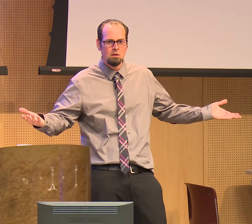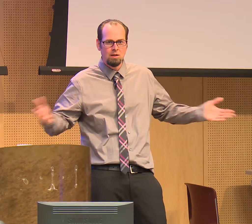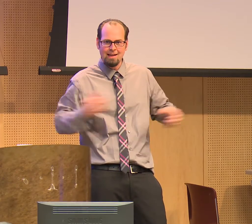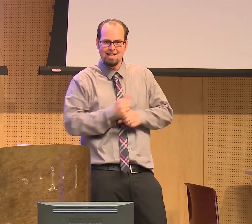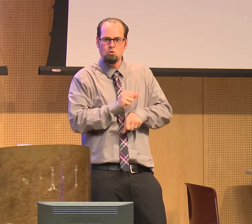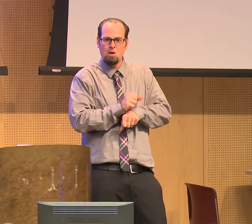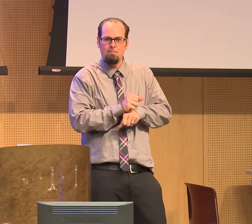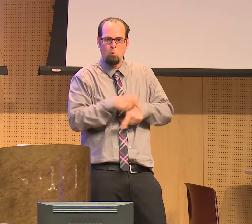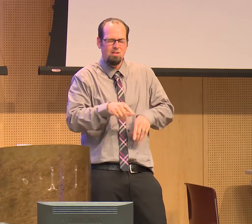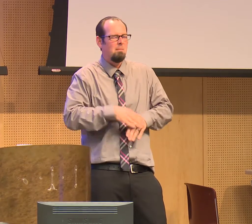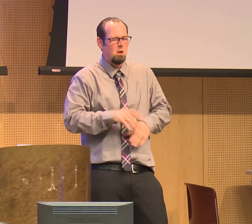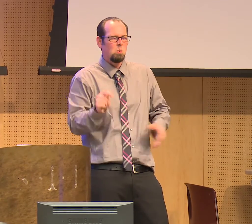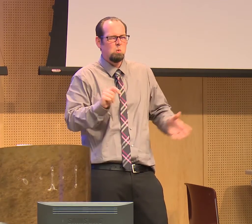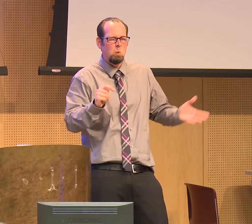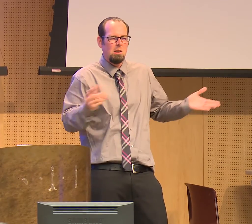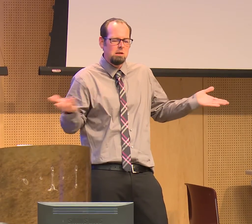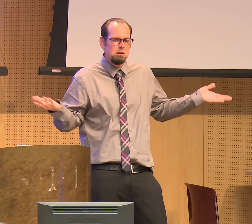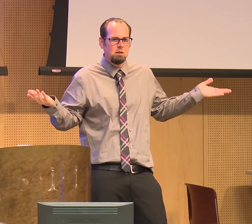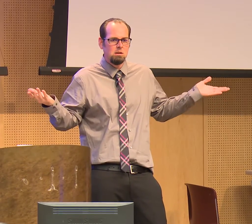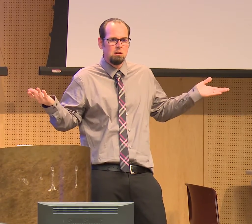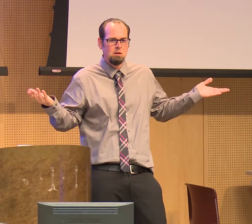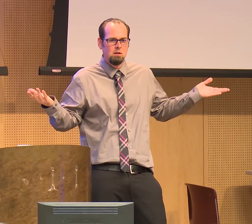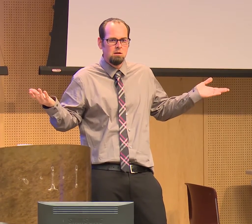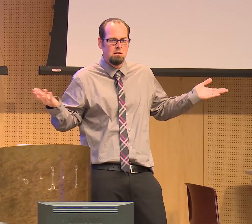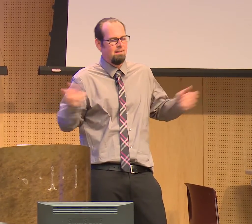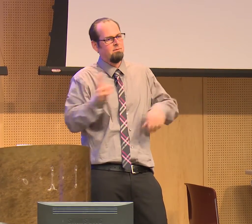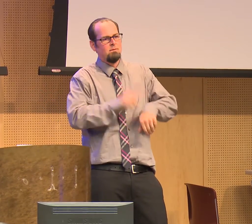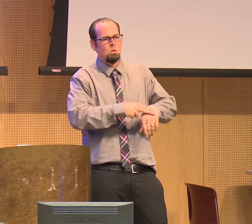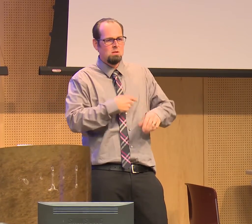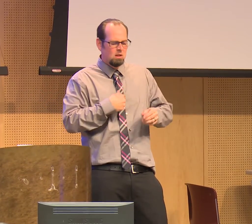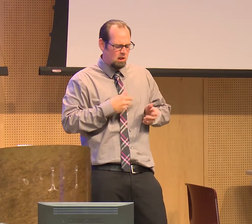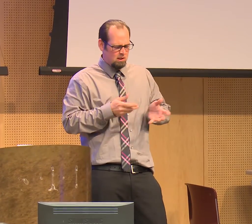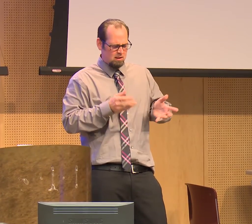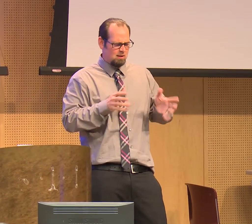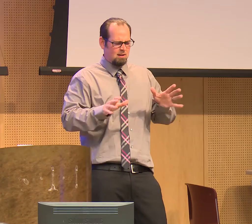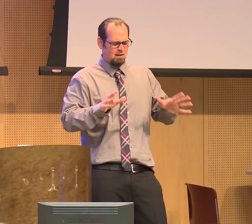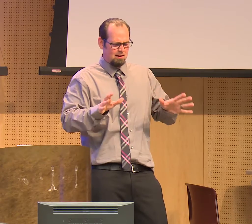am, sitting in the bathroom, receiving this job offer.